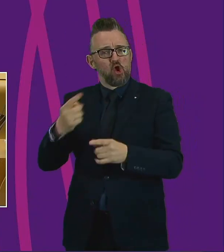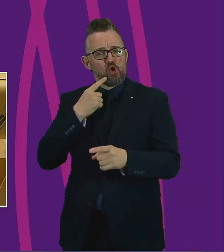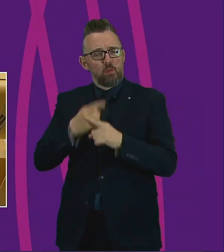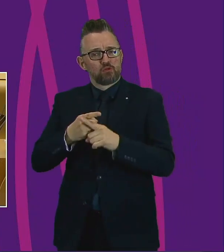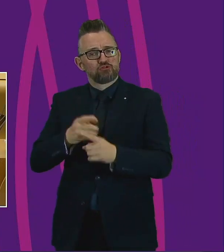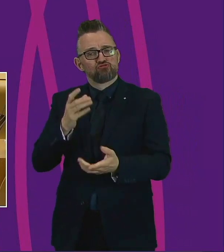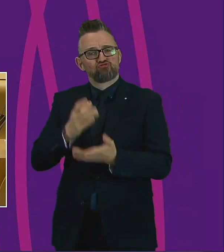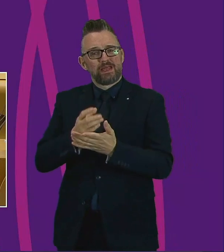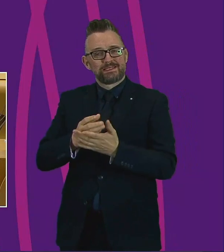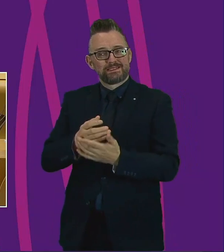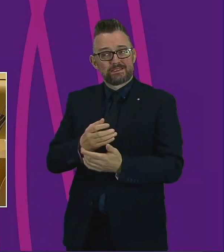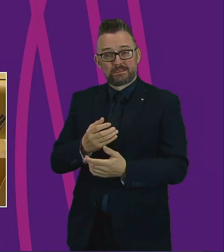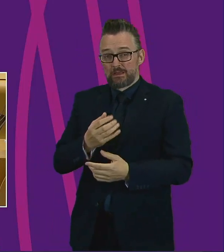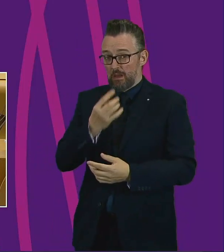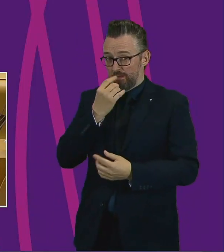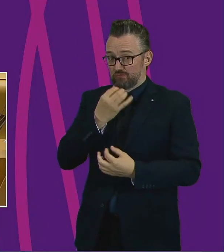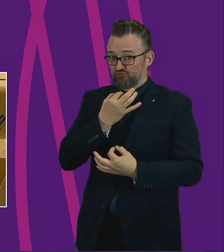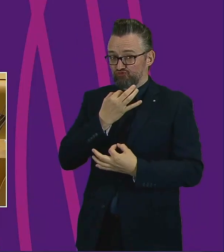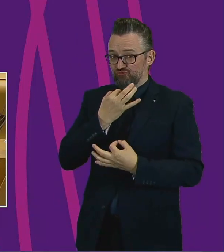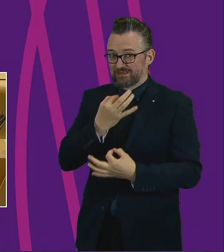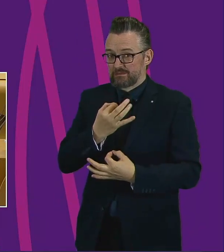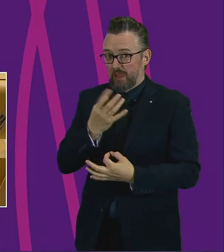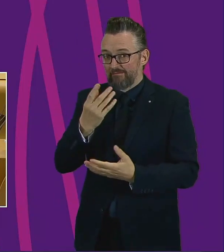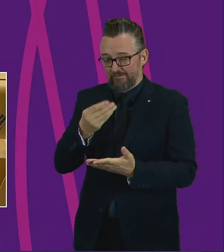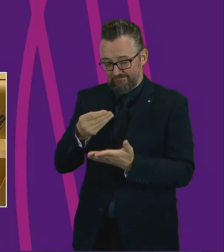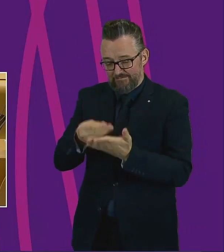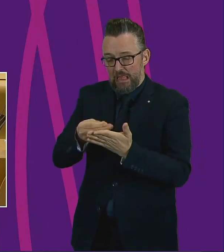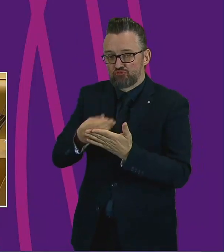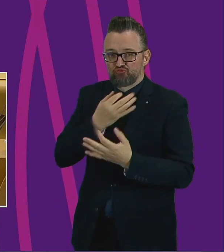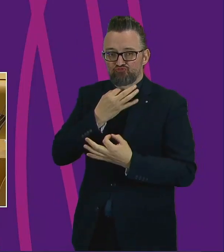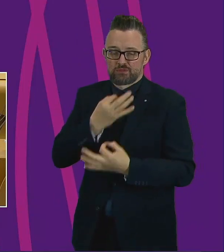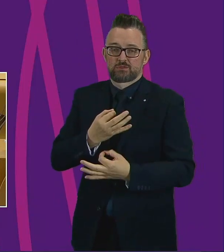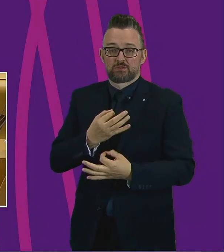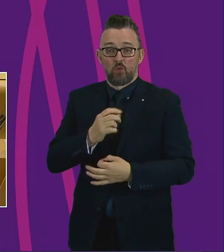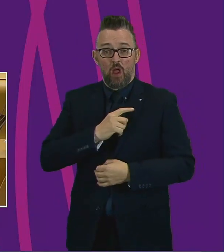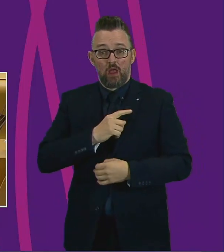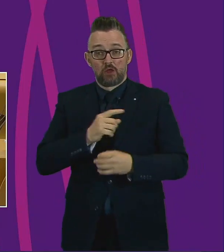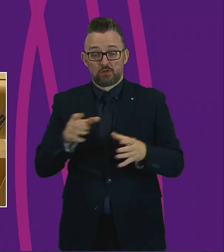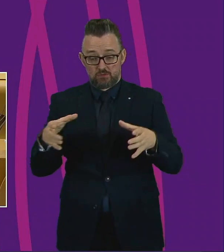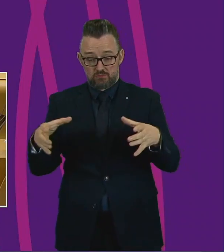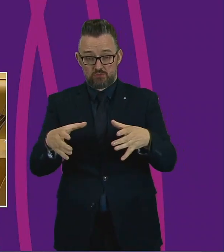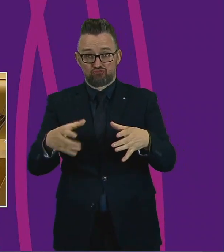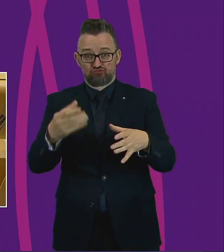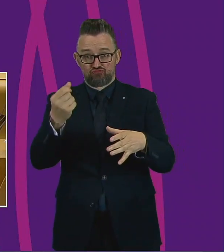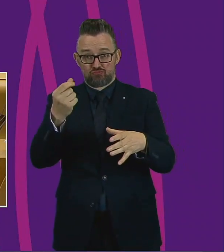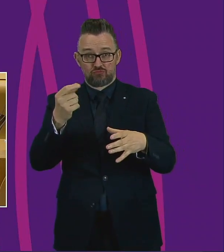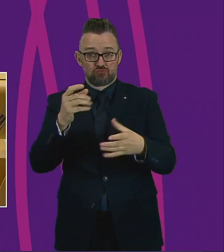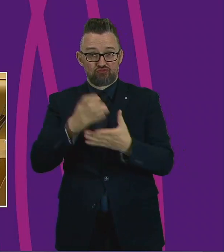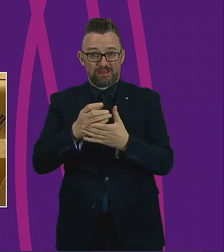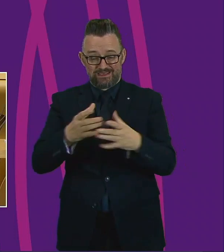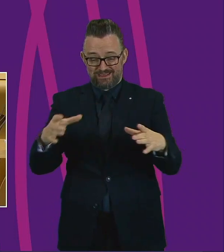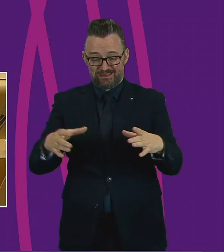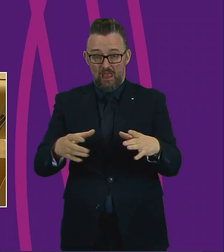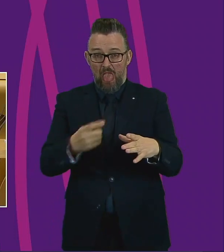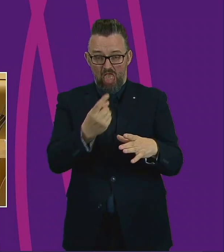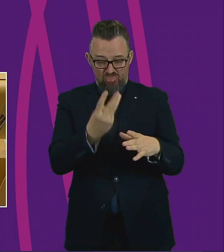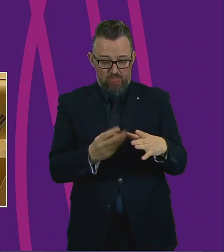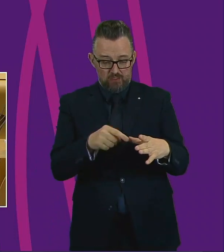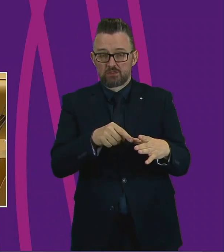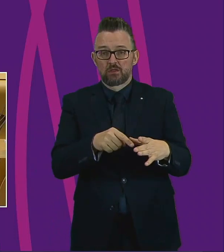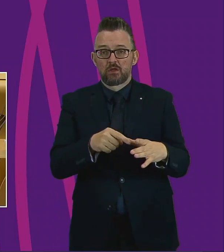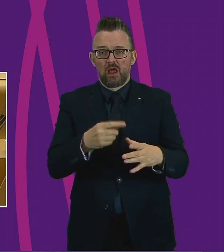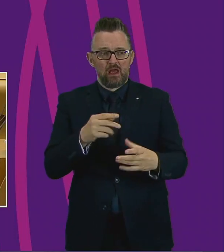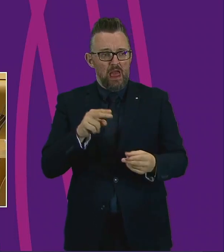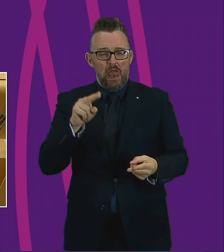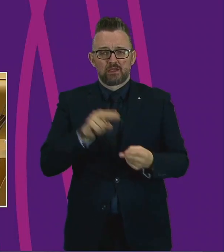important – the financial vulnerability. The fact that a third of our charities have less than four months' reserves is an alarm